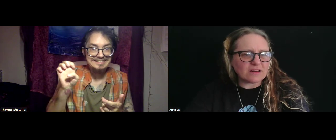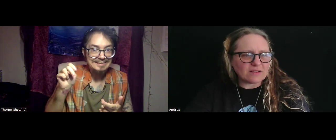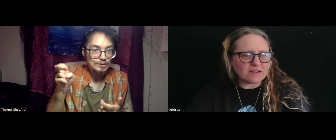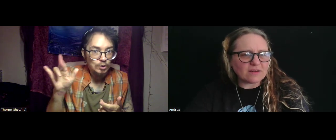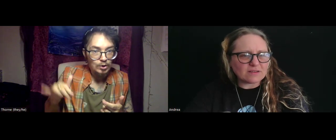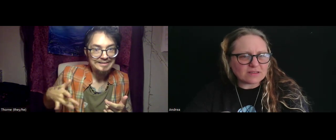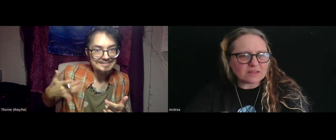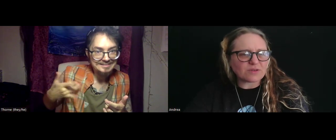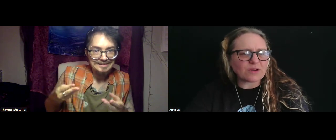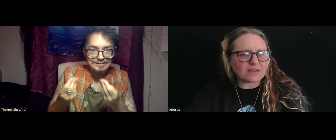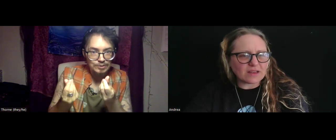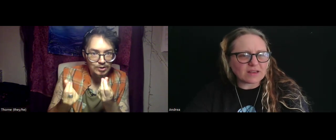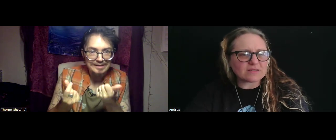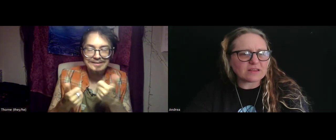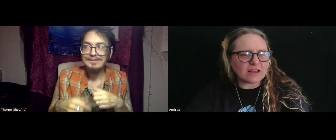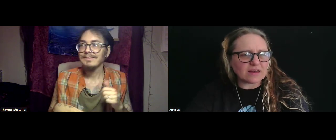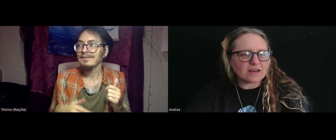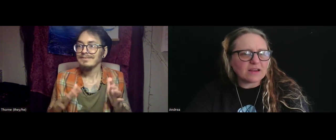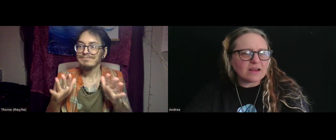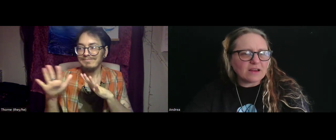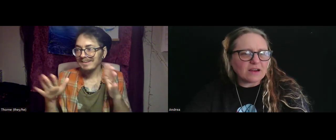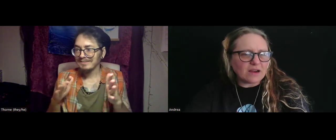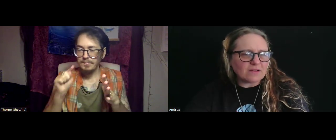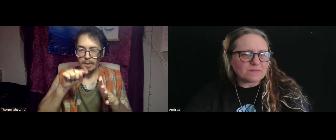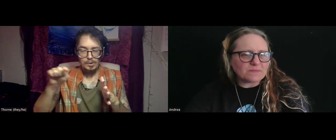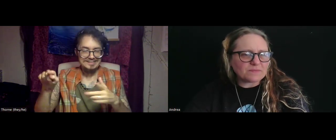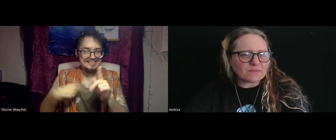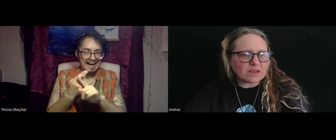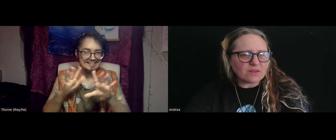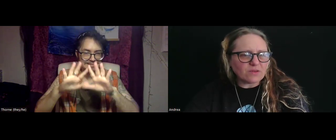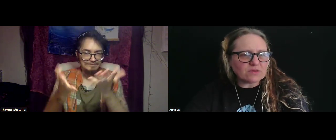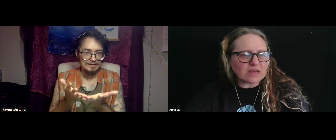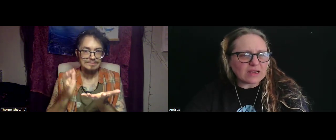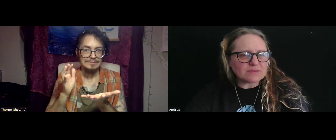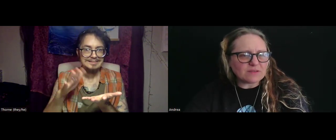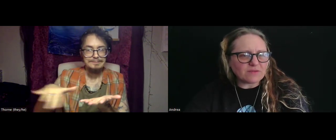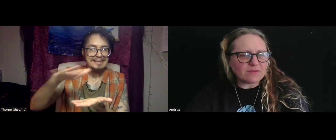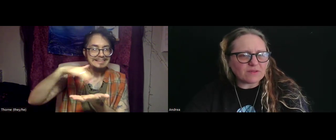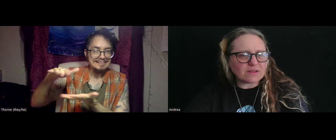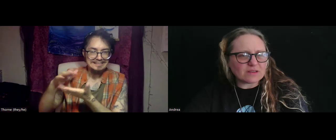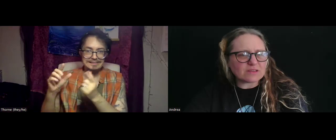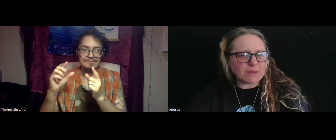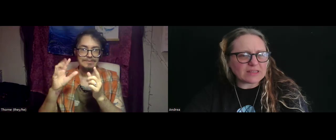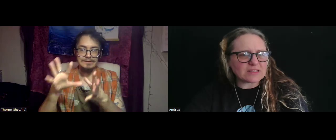and sensory things and um those types of